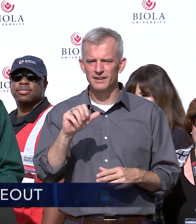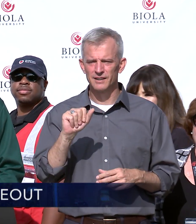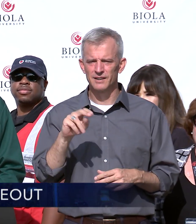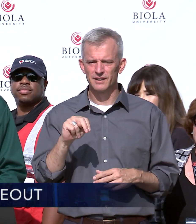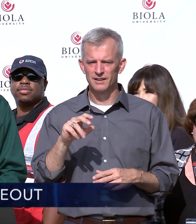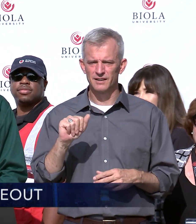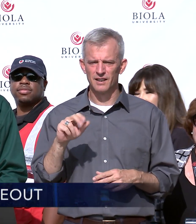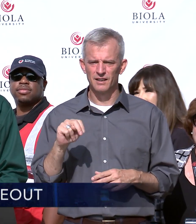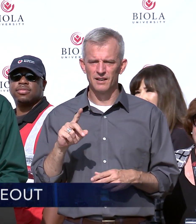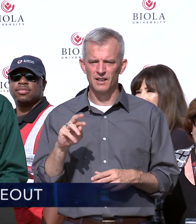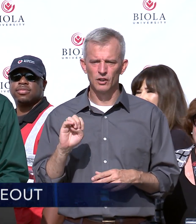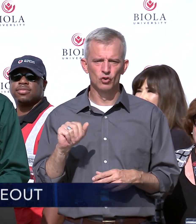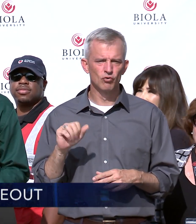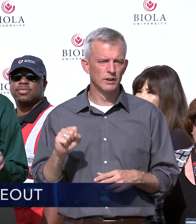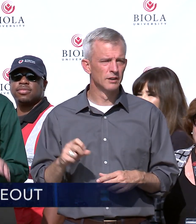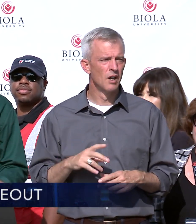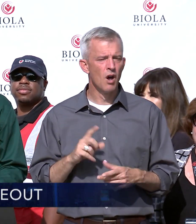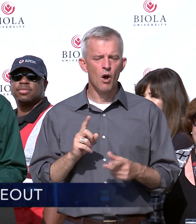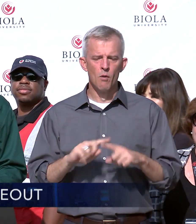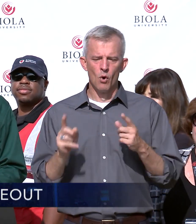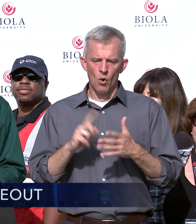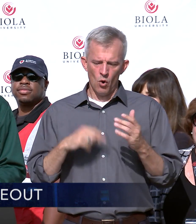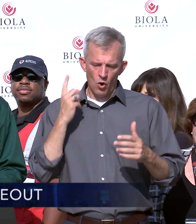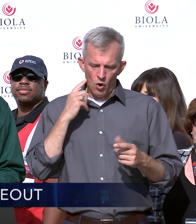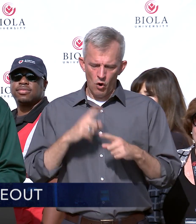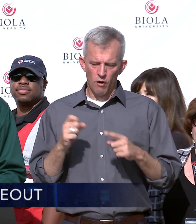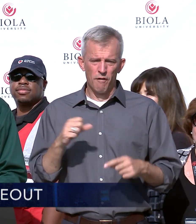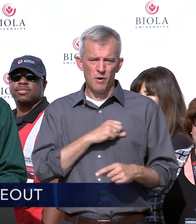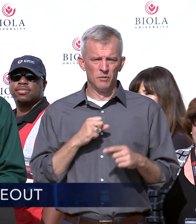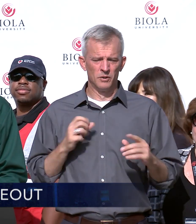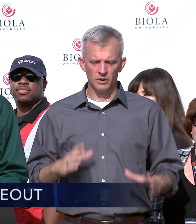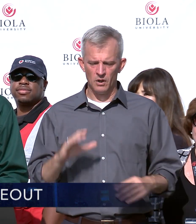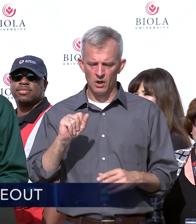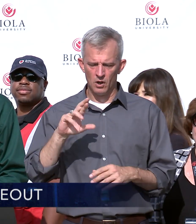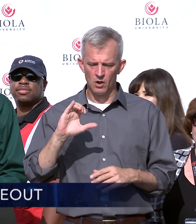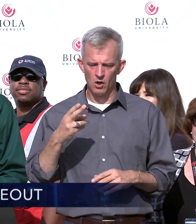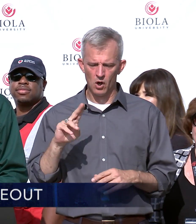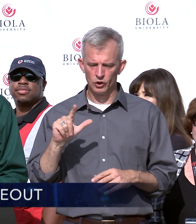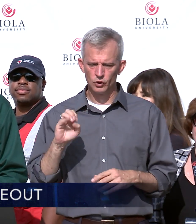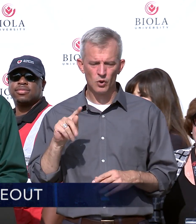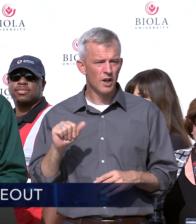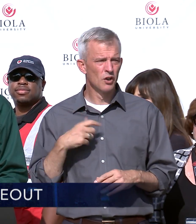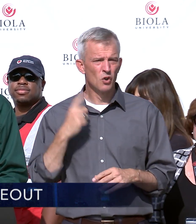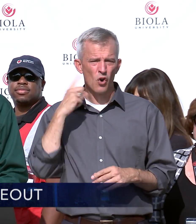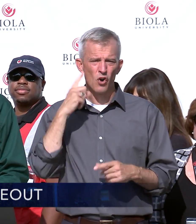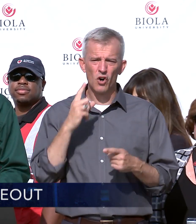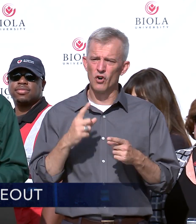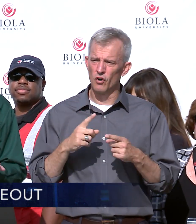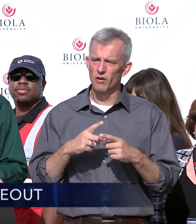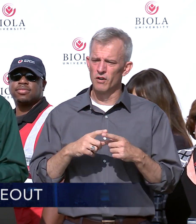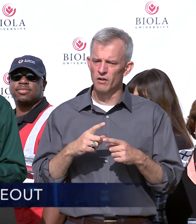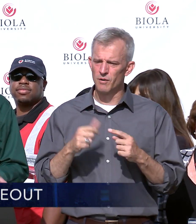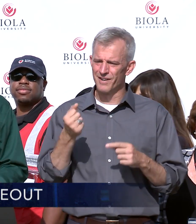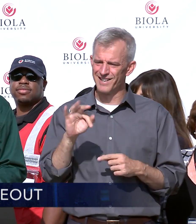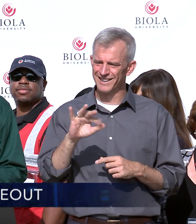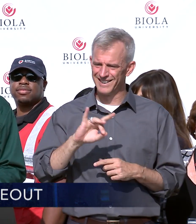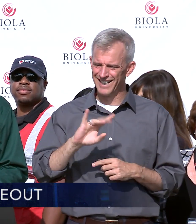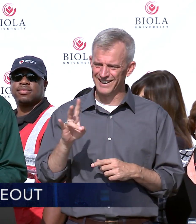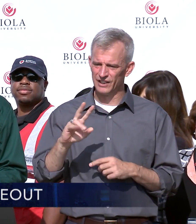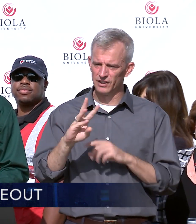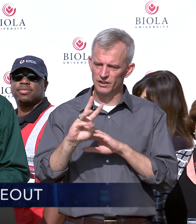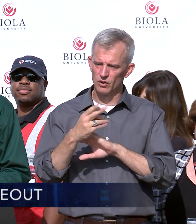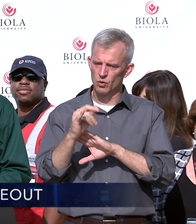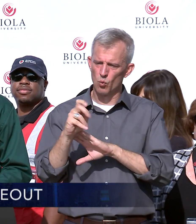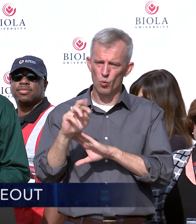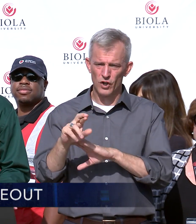heard from Senator Archuleta, the experience here with the Whittier Narrows earthquake of October 1st, 1987, even though it was below